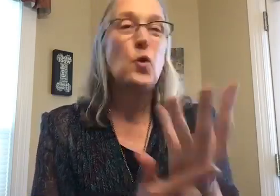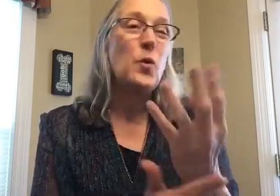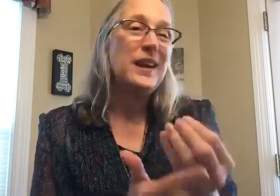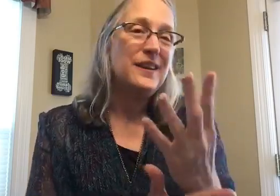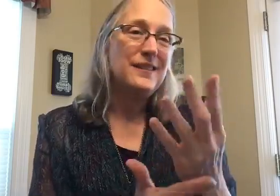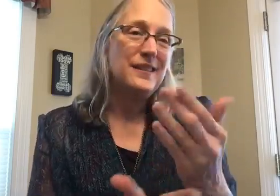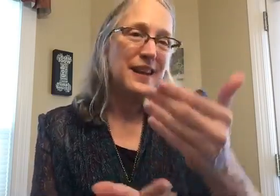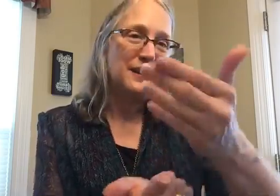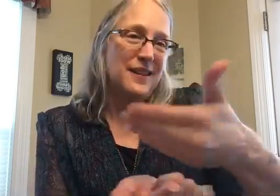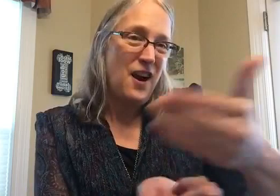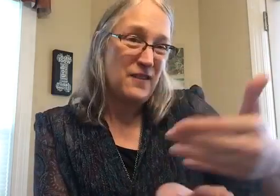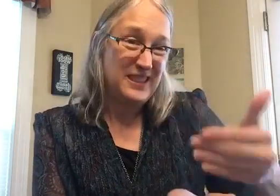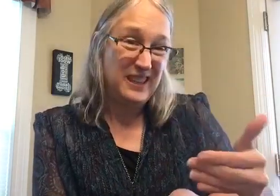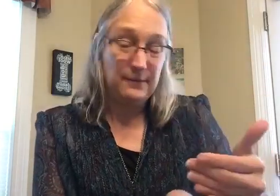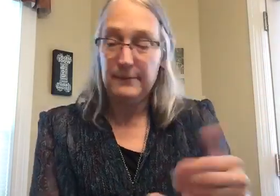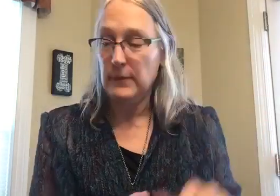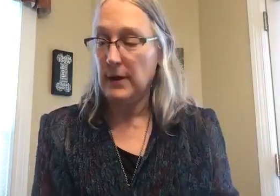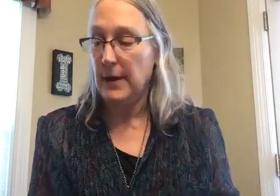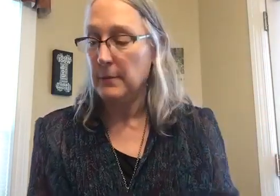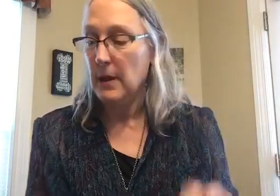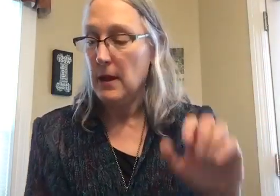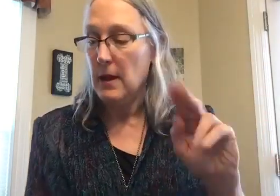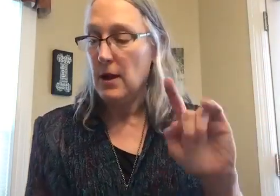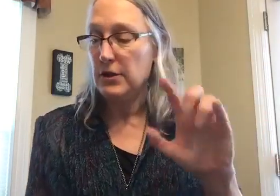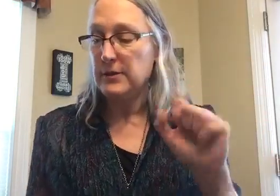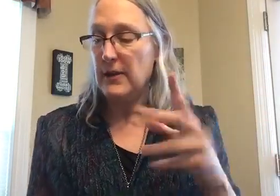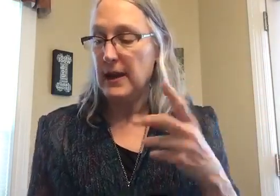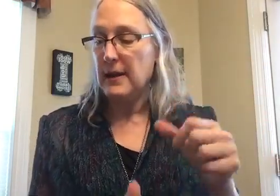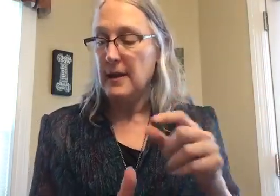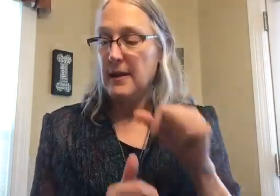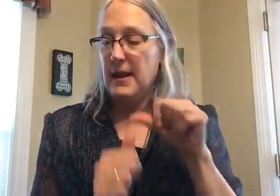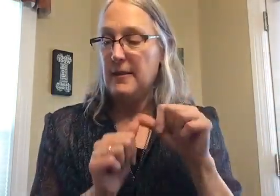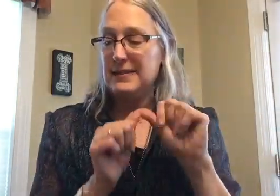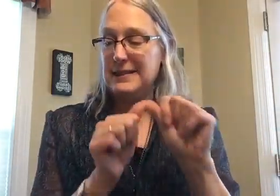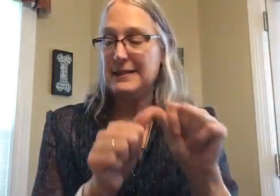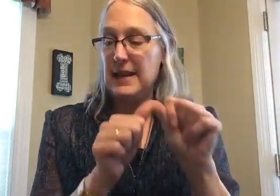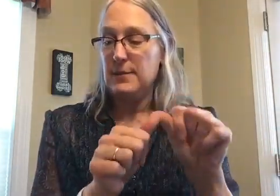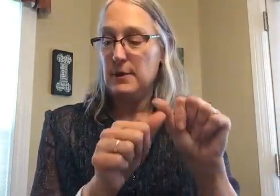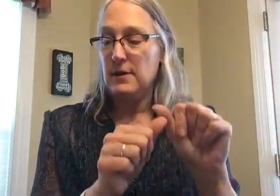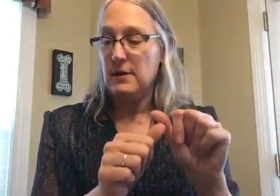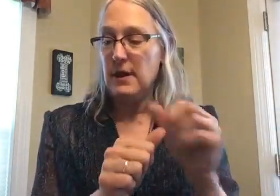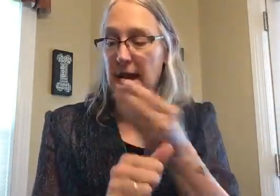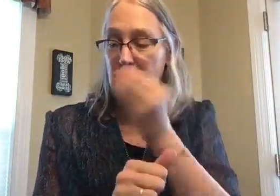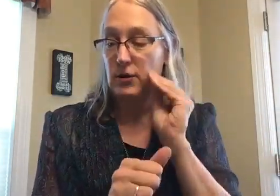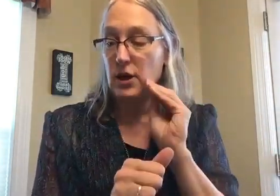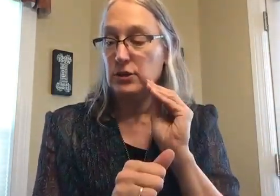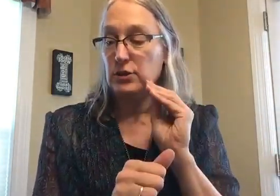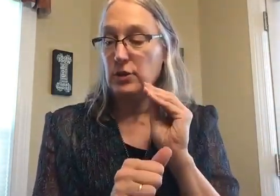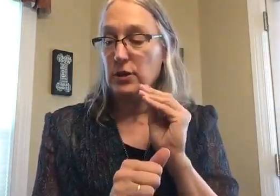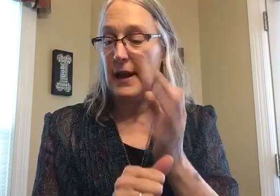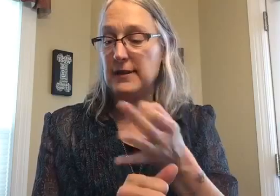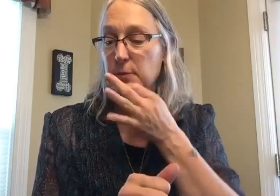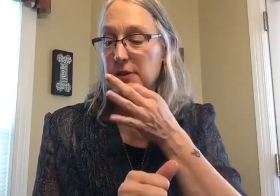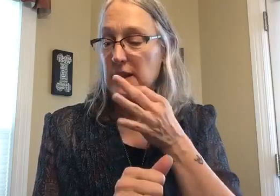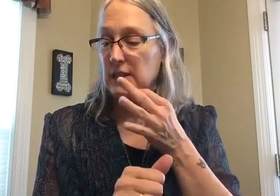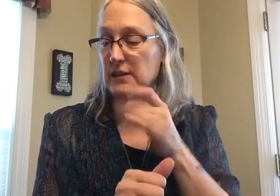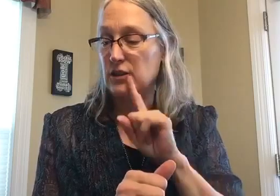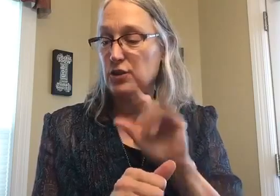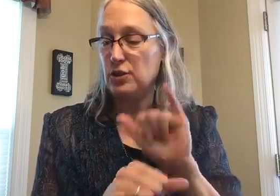growing and harvesting. Okay, cultivate. They have a sustainable agricultural expertise ensures